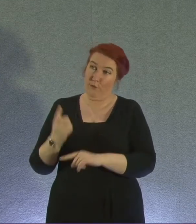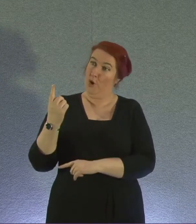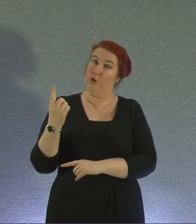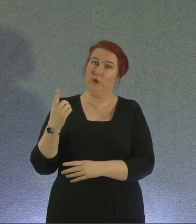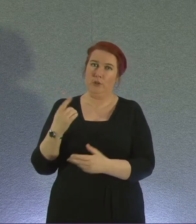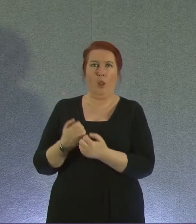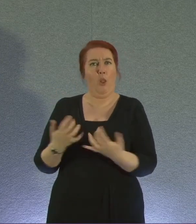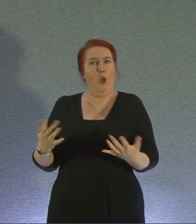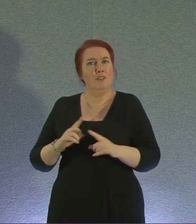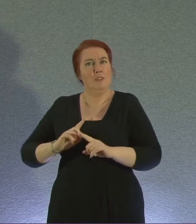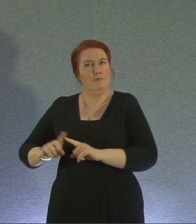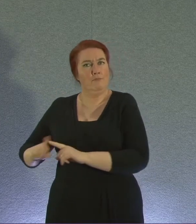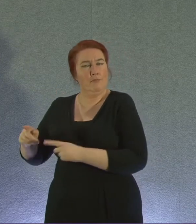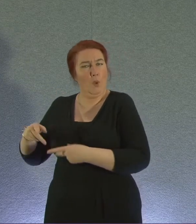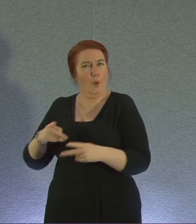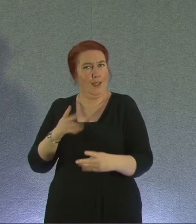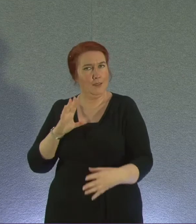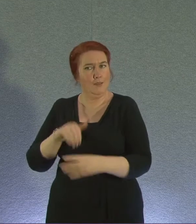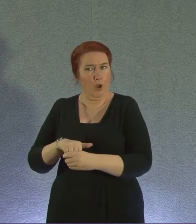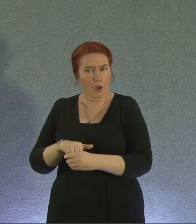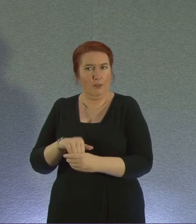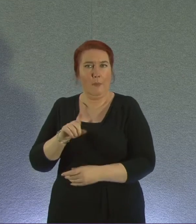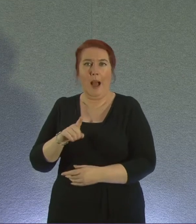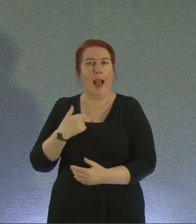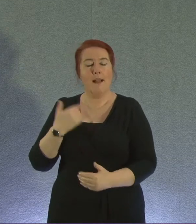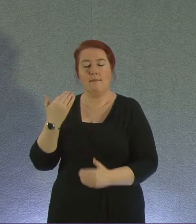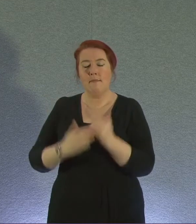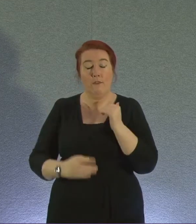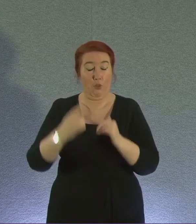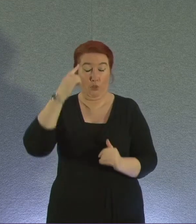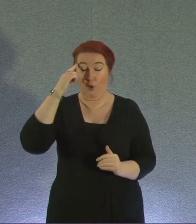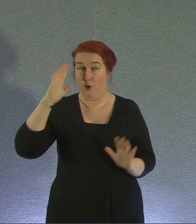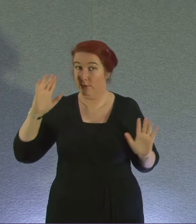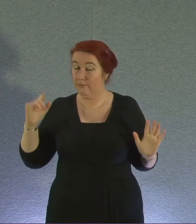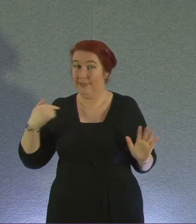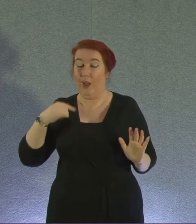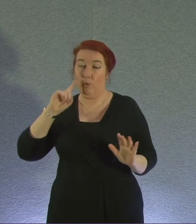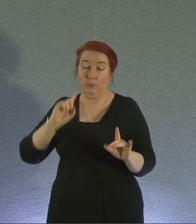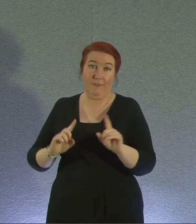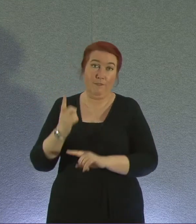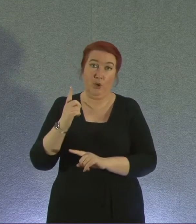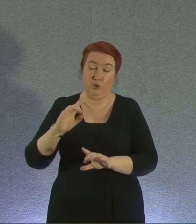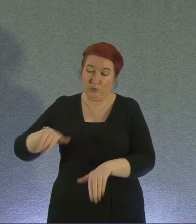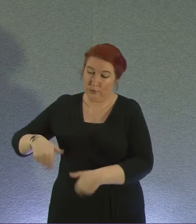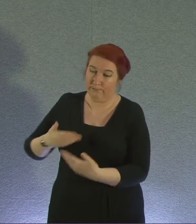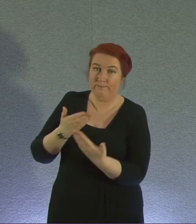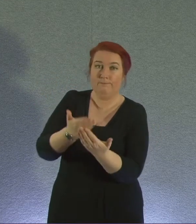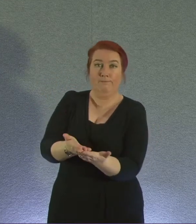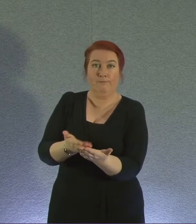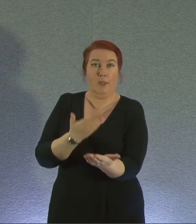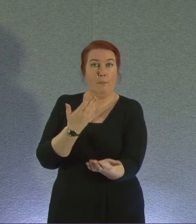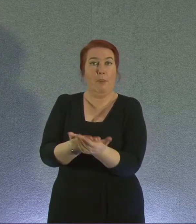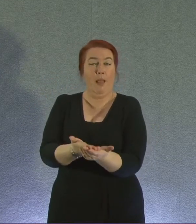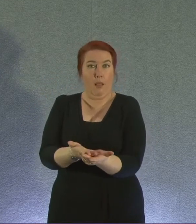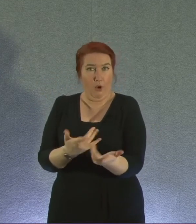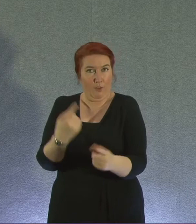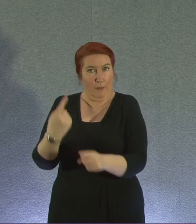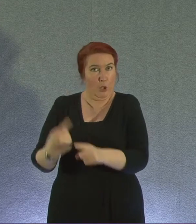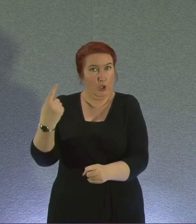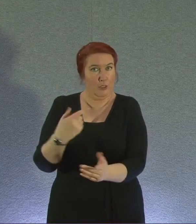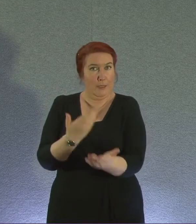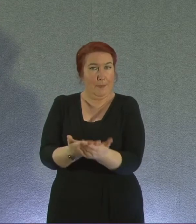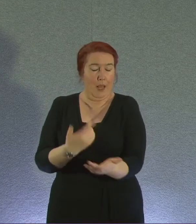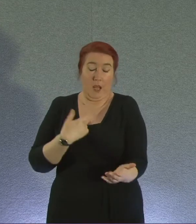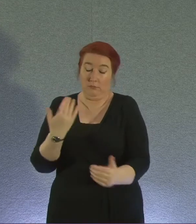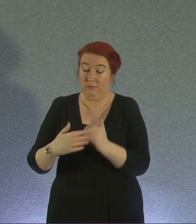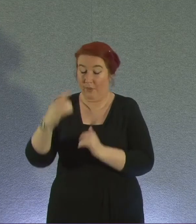lots of different ways. But I didn't ever think that I would be the first to bring forward this type of emergency bill in this way and